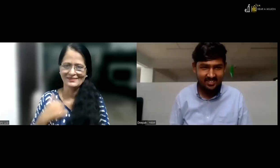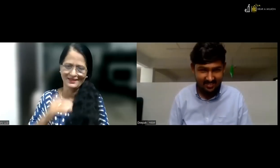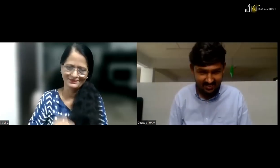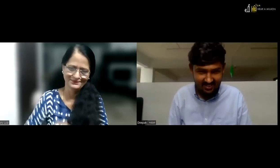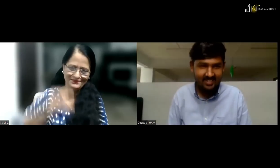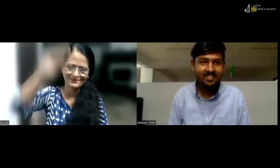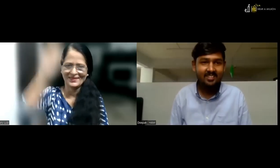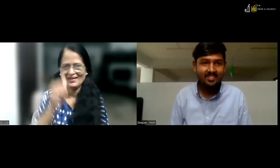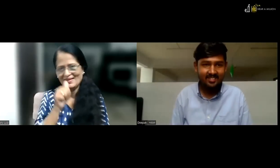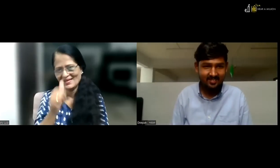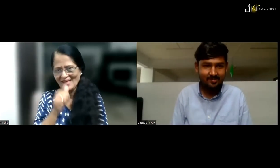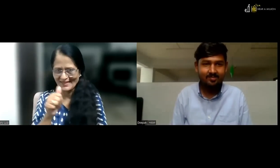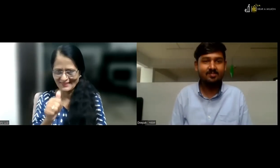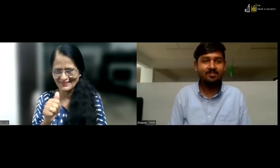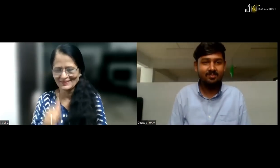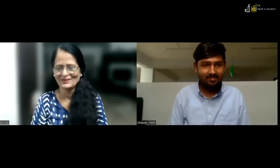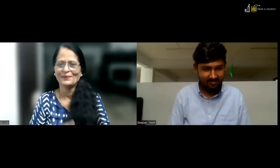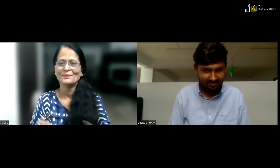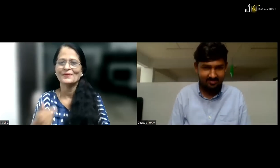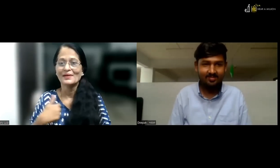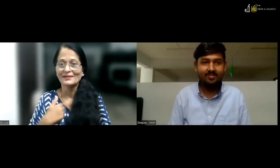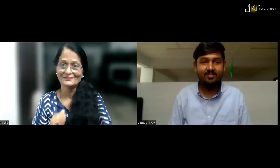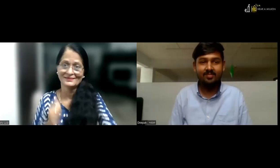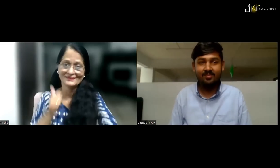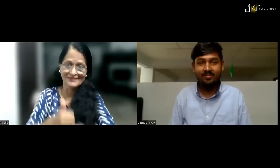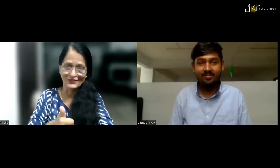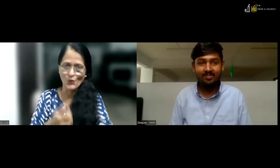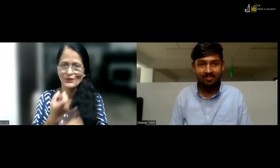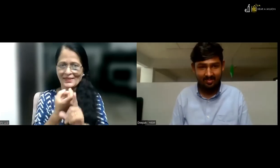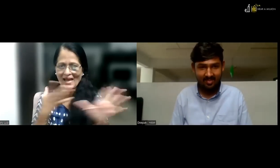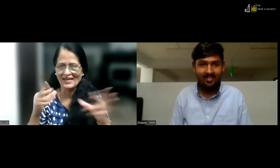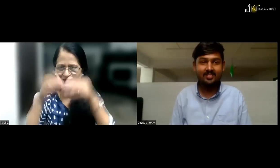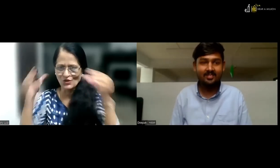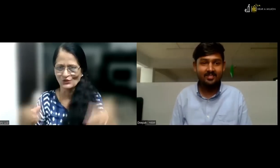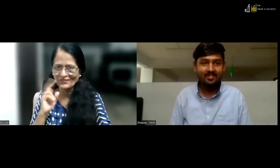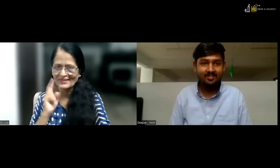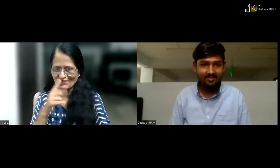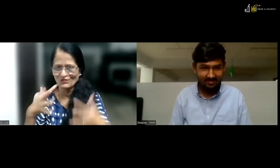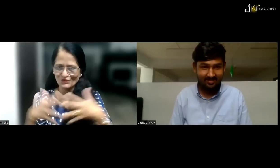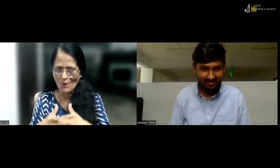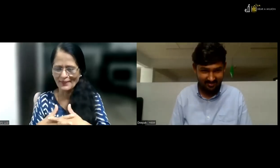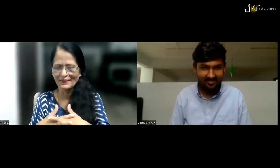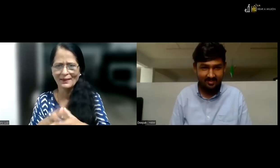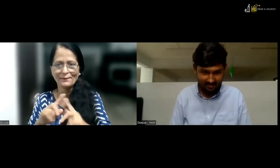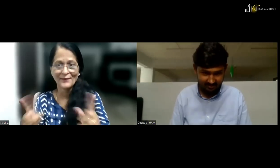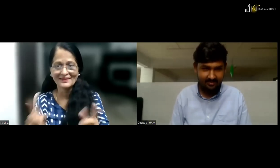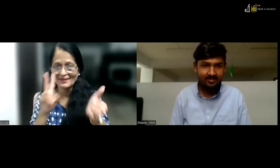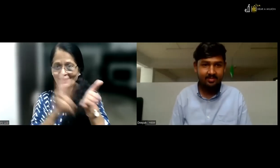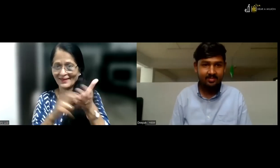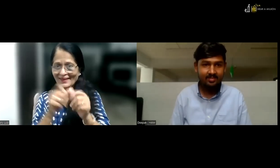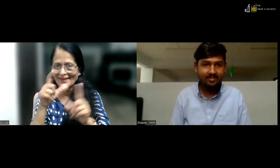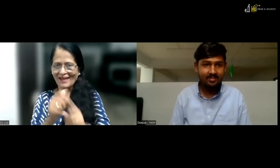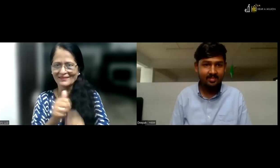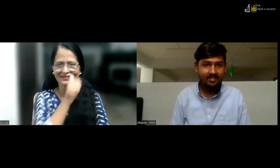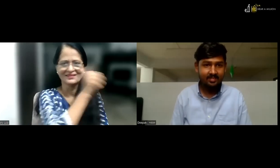could you please share your sign name properly? See, earlier my sign name was this. When I was in the